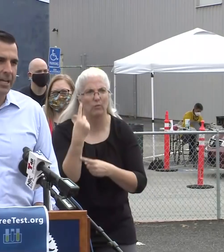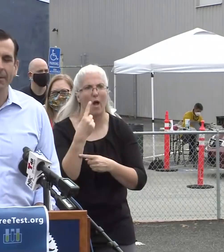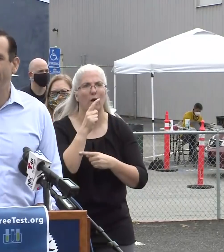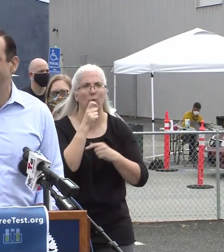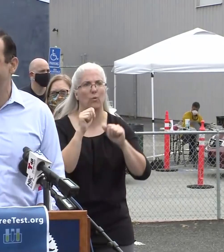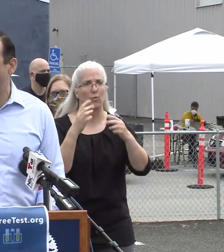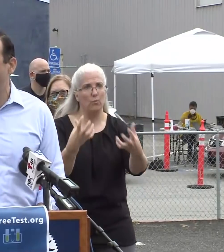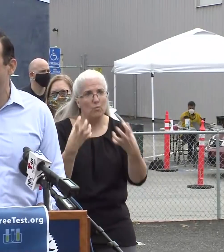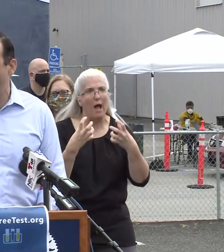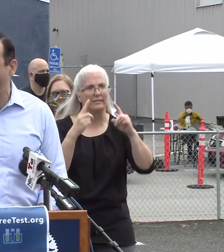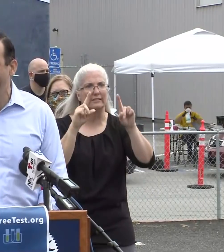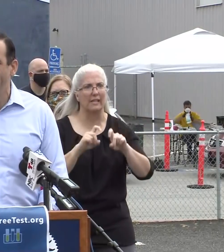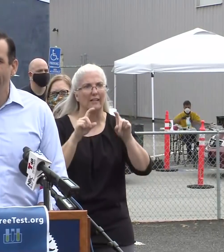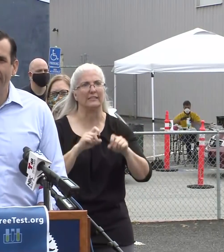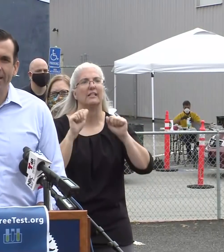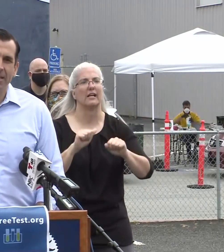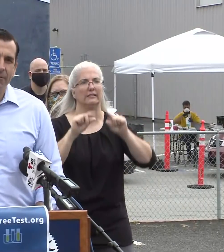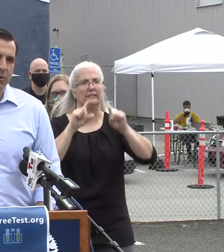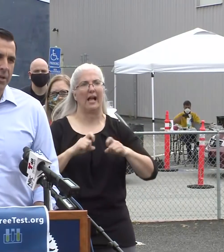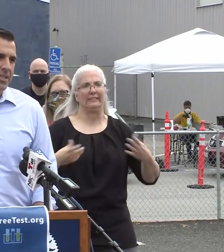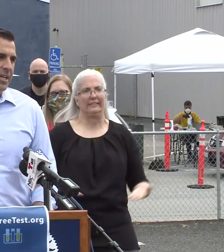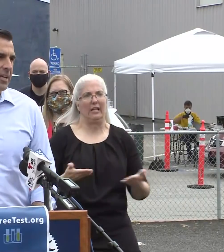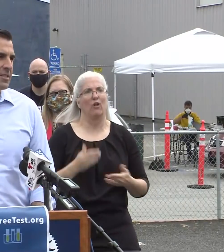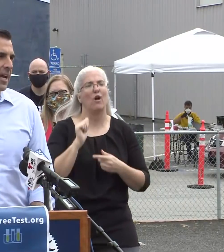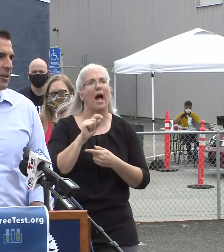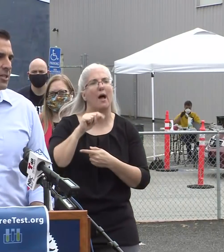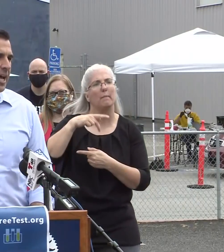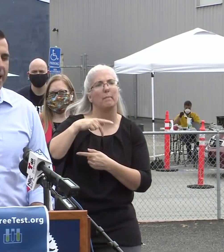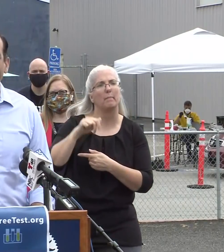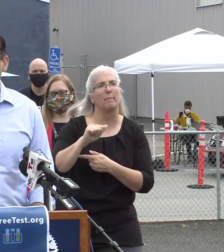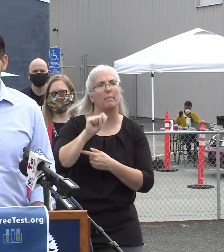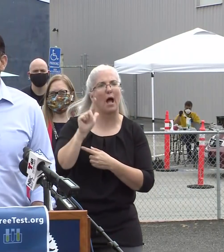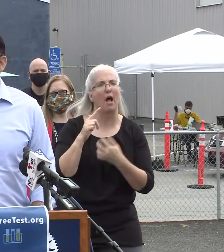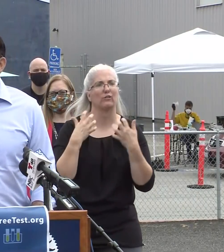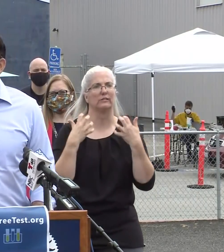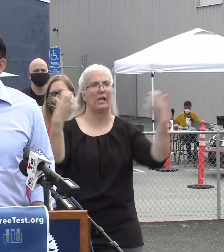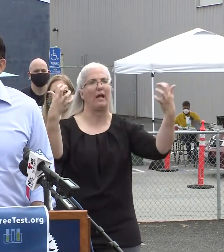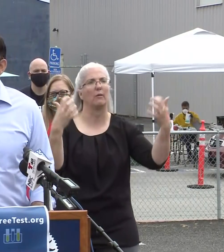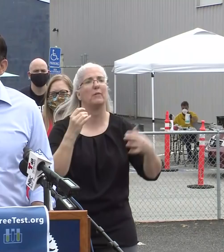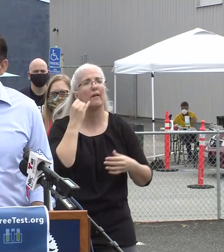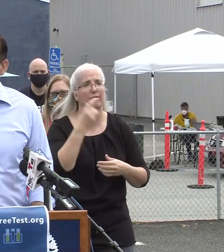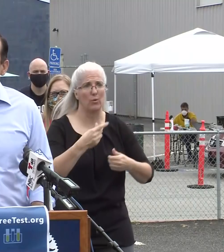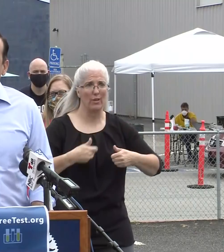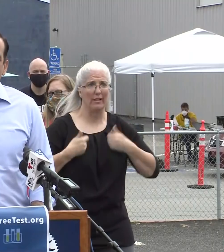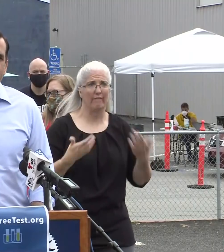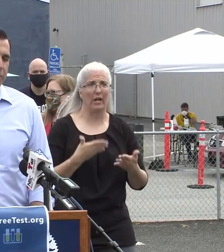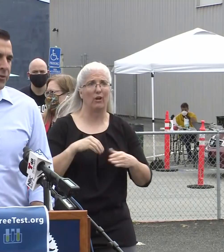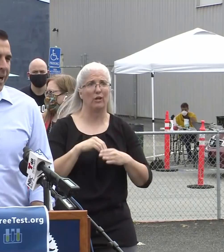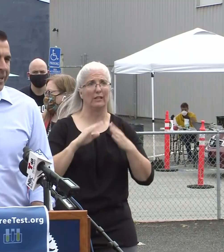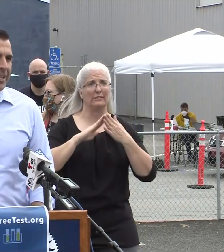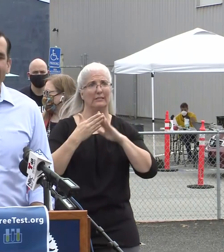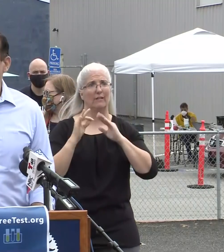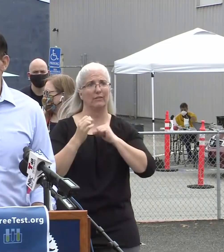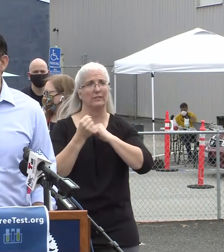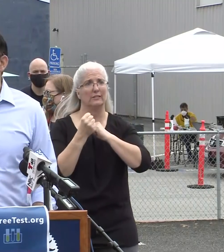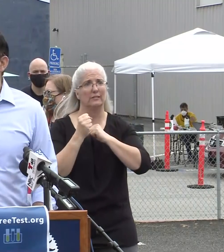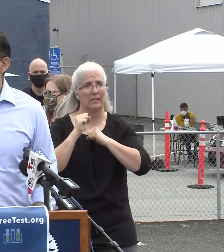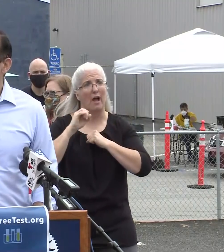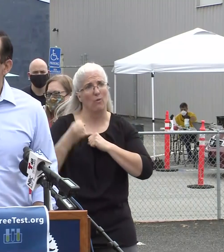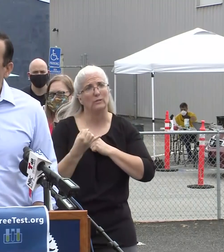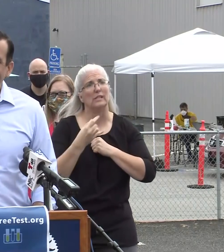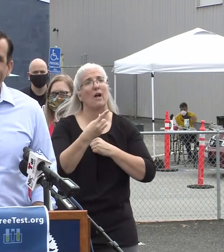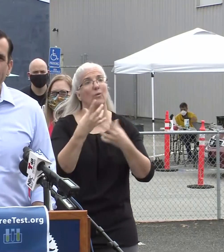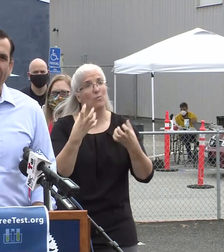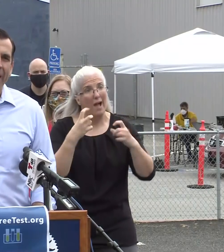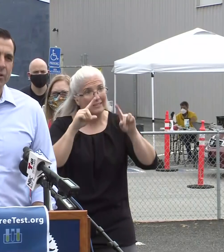Pal Stadium in San Jose. That is, if you are in the city of San Jose and you want a test, you do not need health insurance.